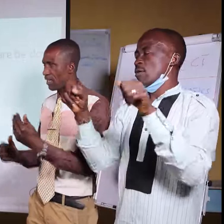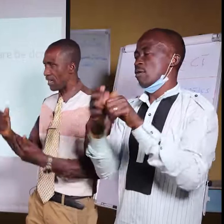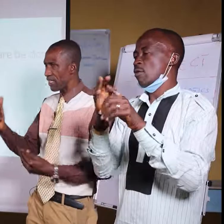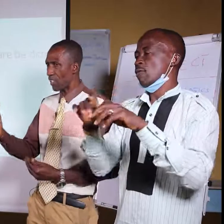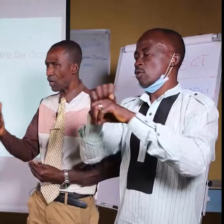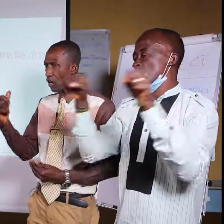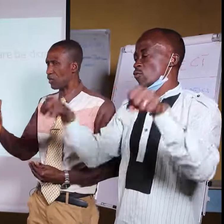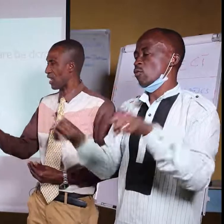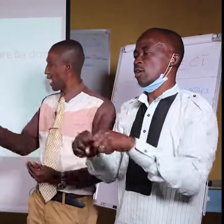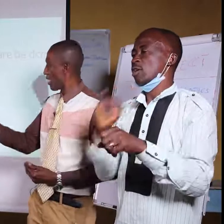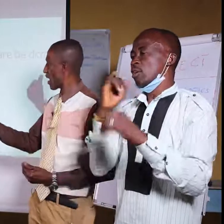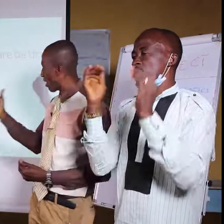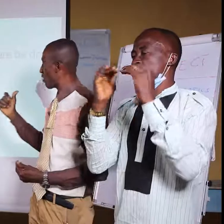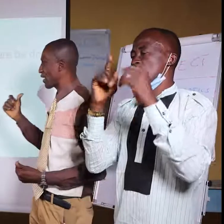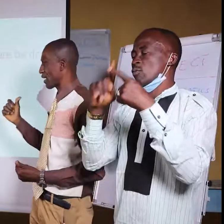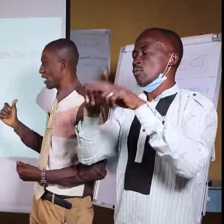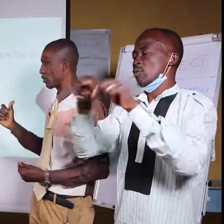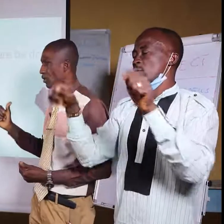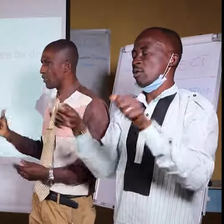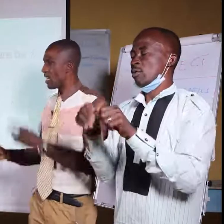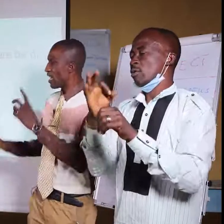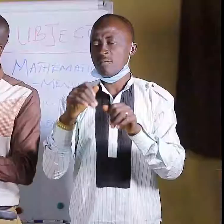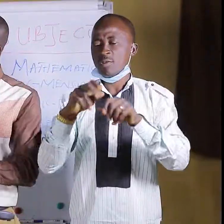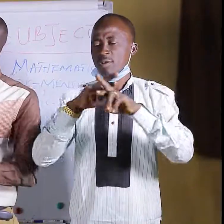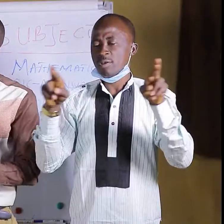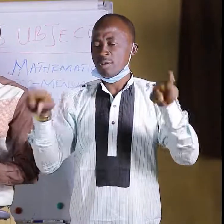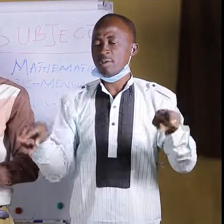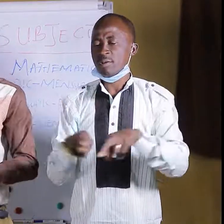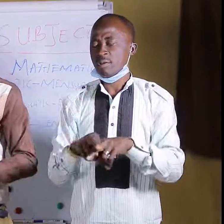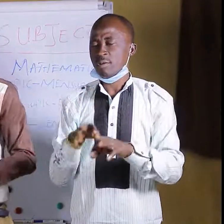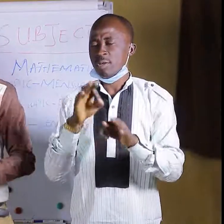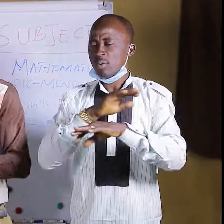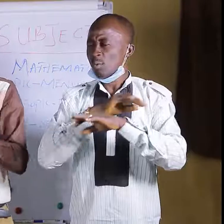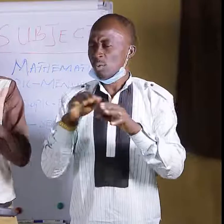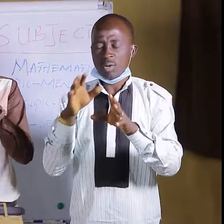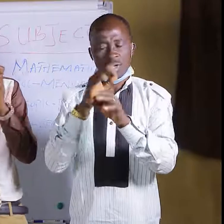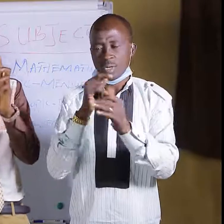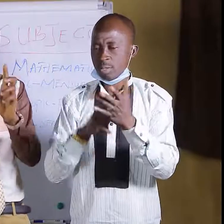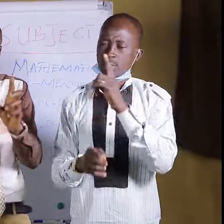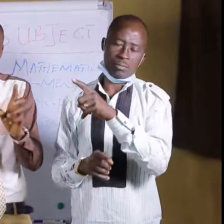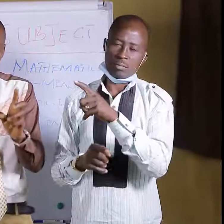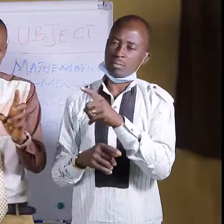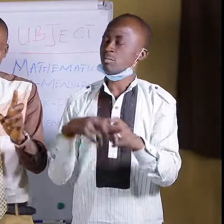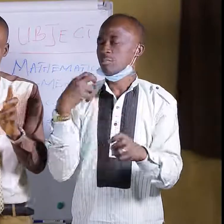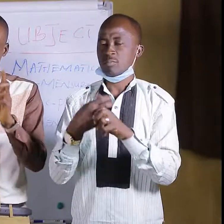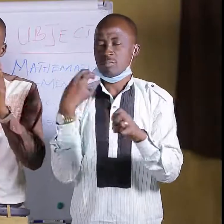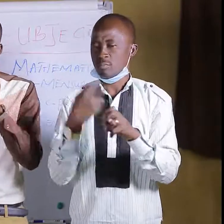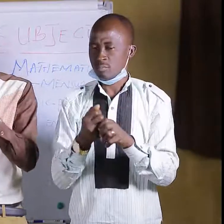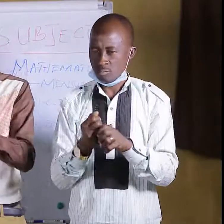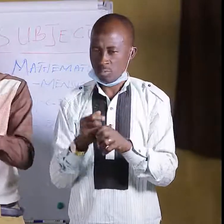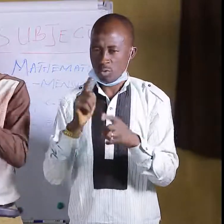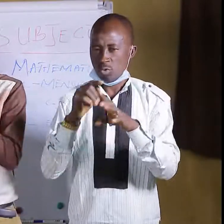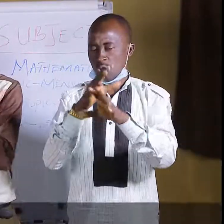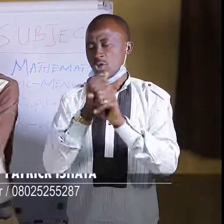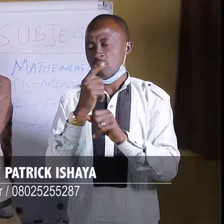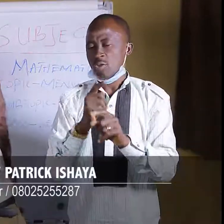square is equal to the area of the rectangle. If you don't get this point, then you will find it difficult to